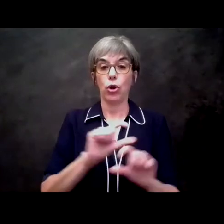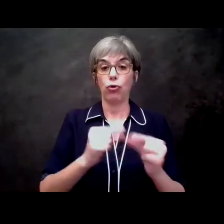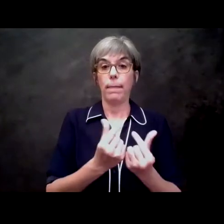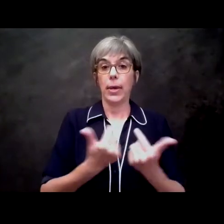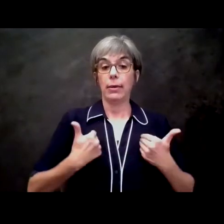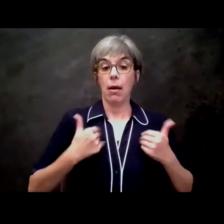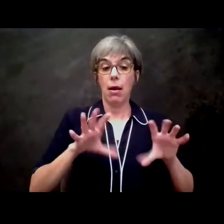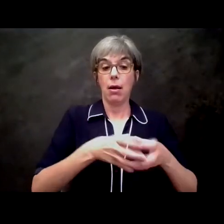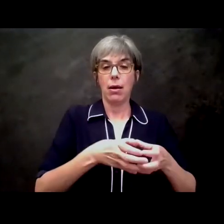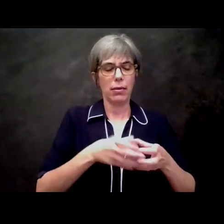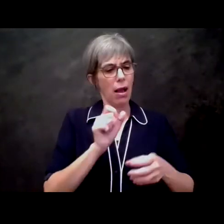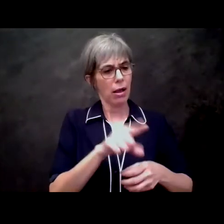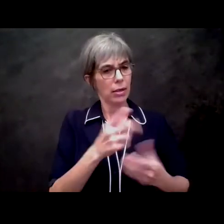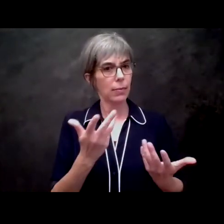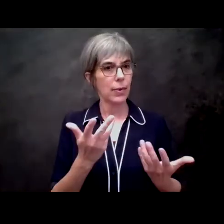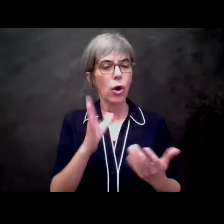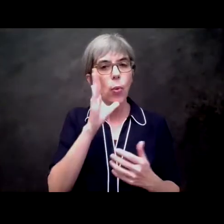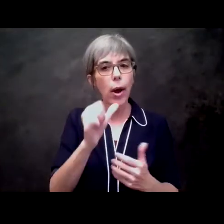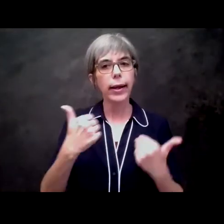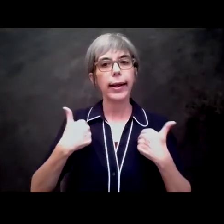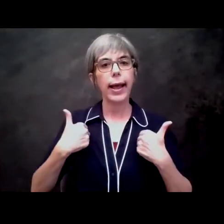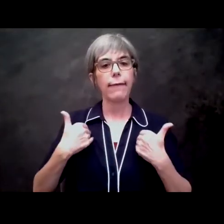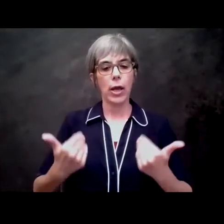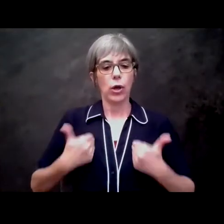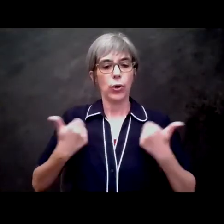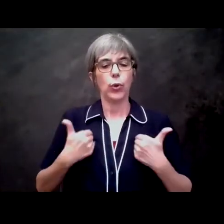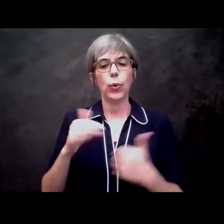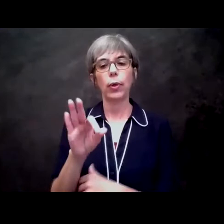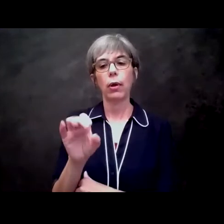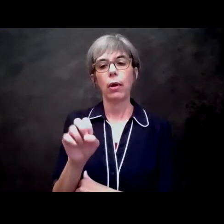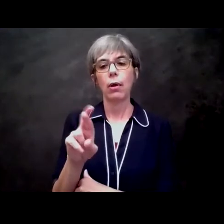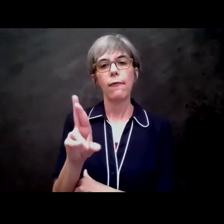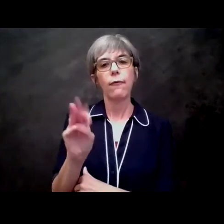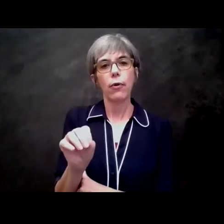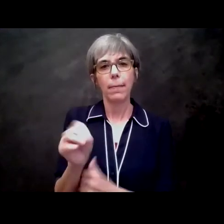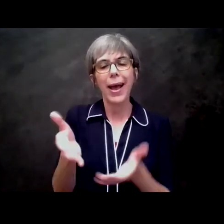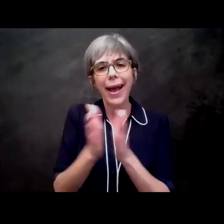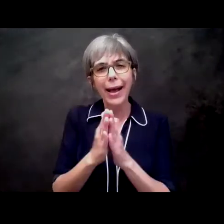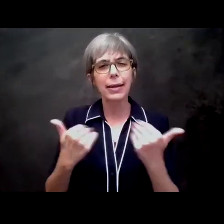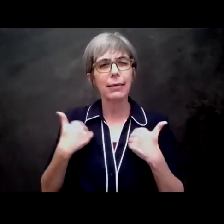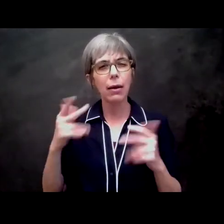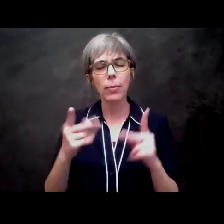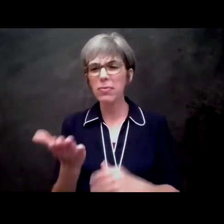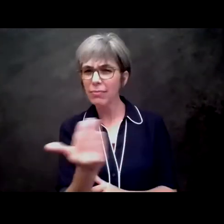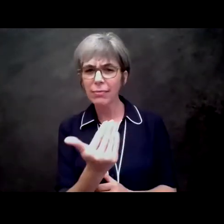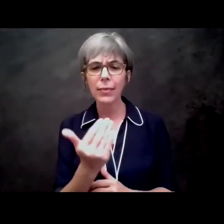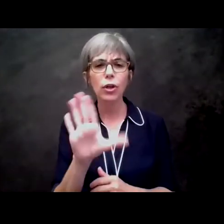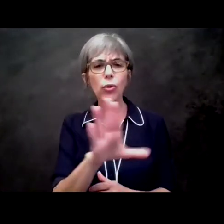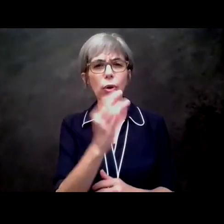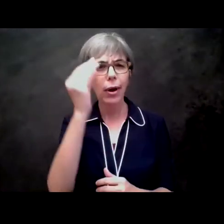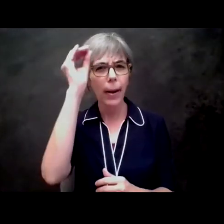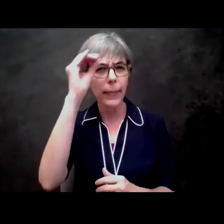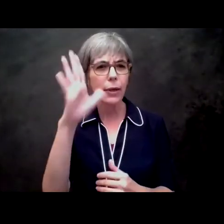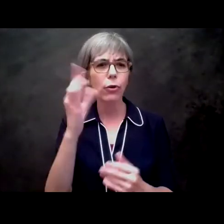idea of having a youth forum to kind of get feedback from the youth in terms of how they